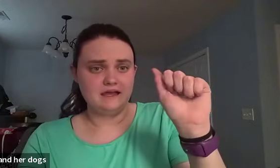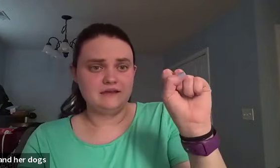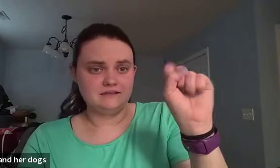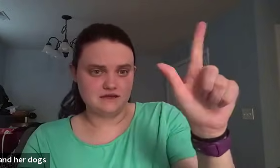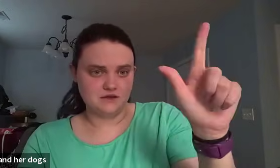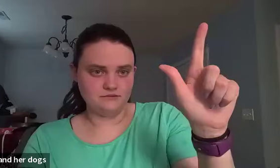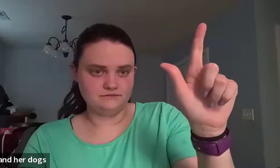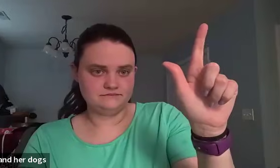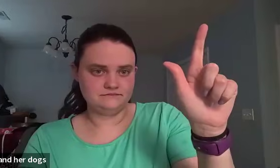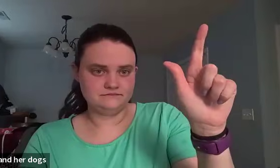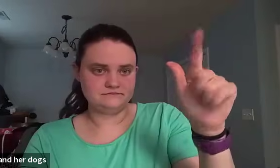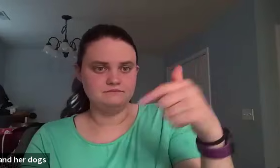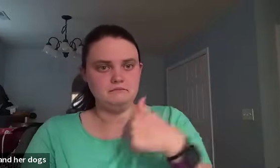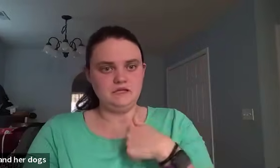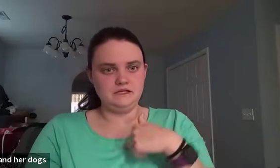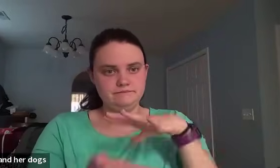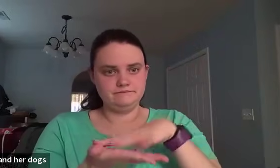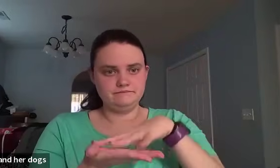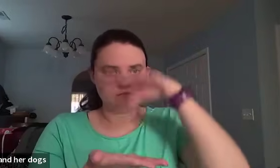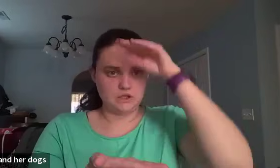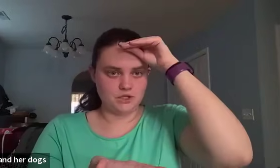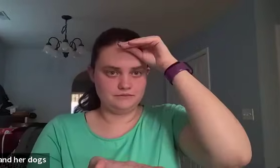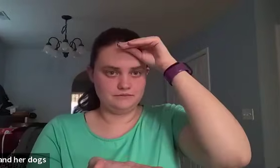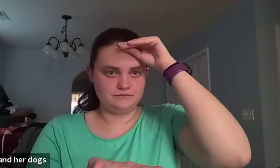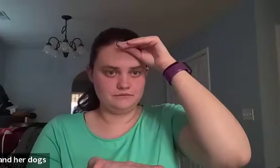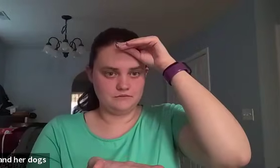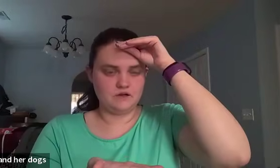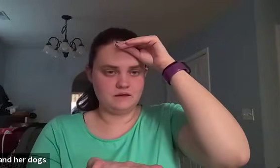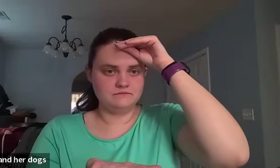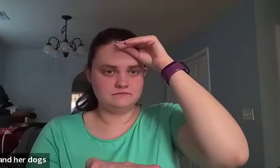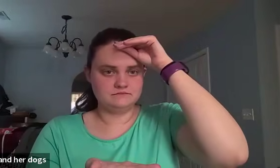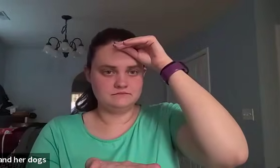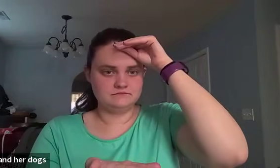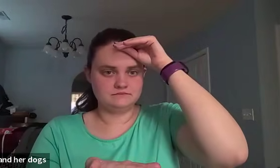ASL, me, learn. Okay.